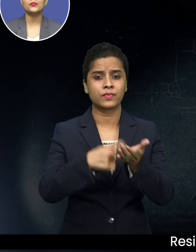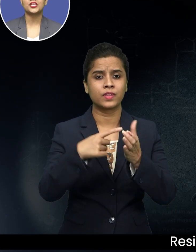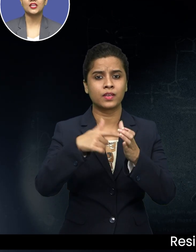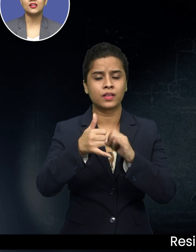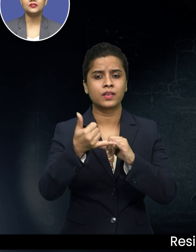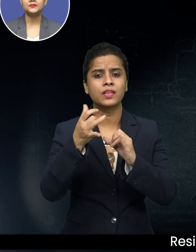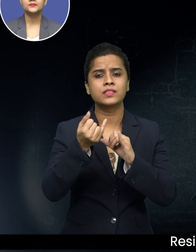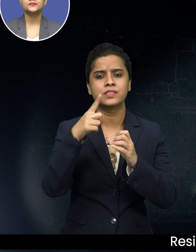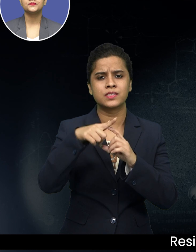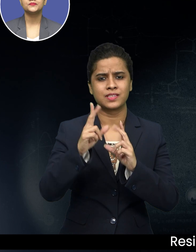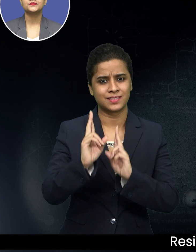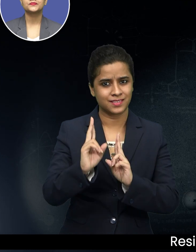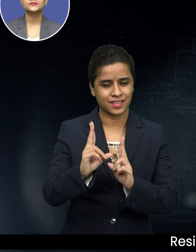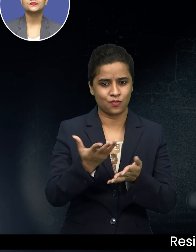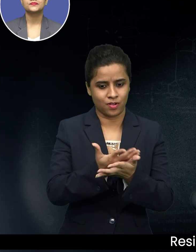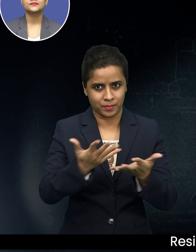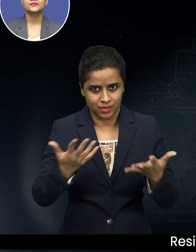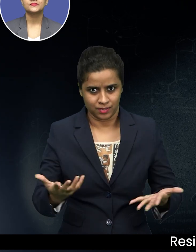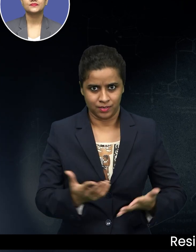resistance of a material,